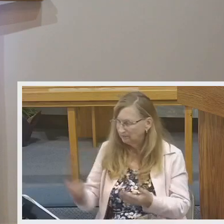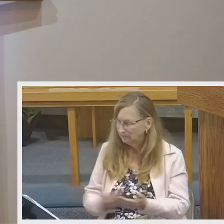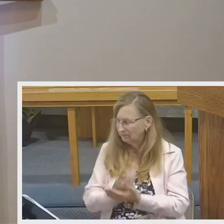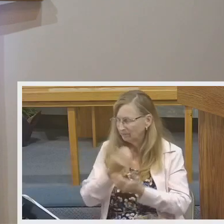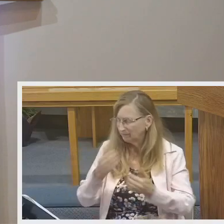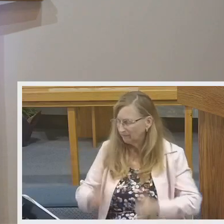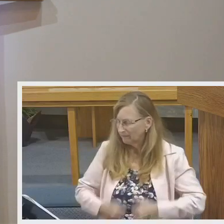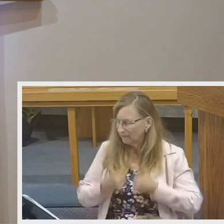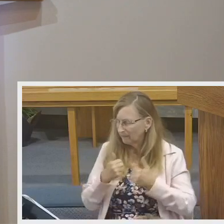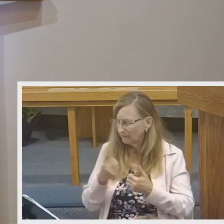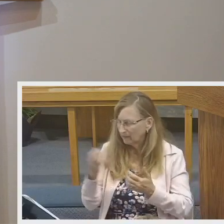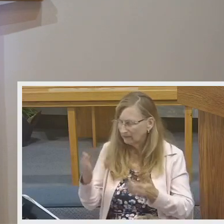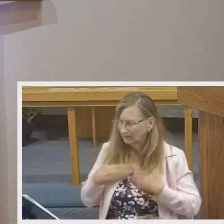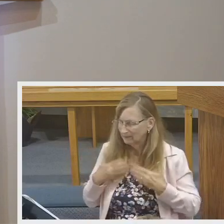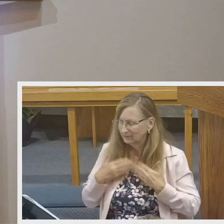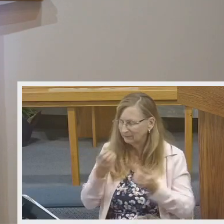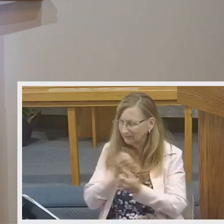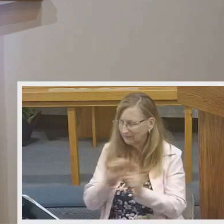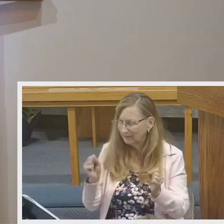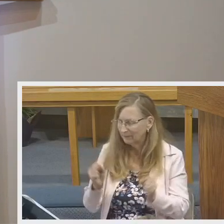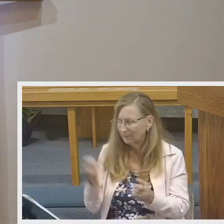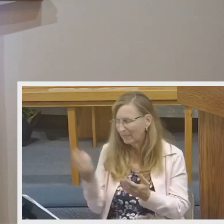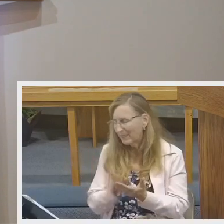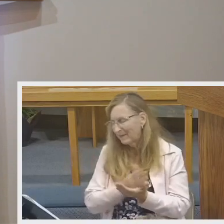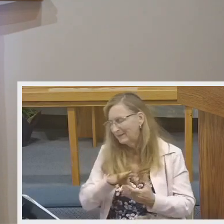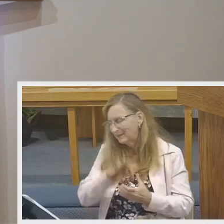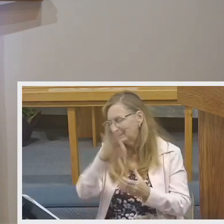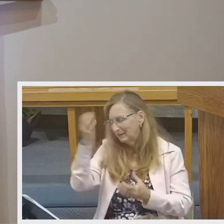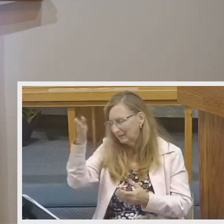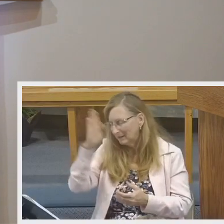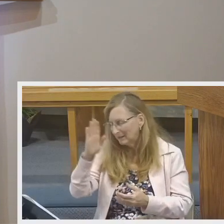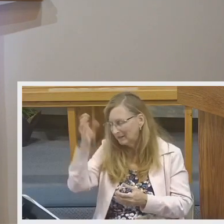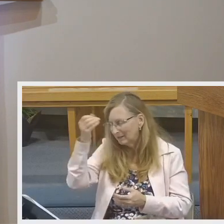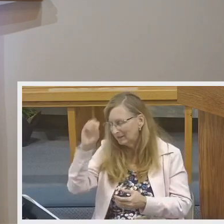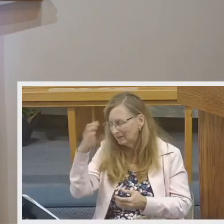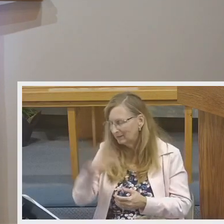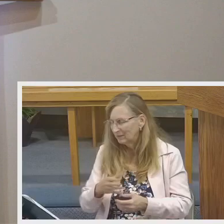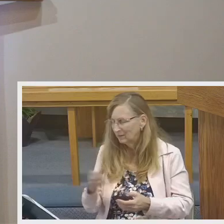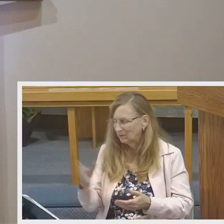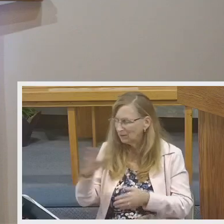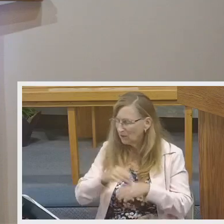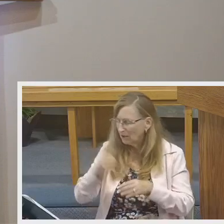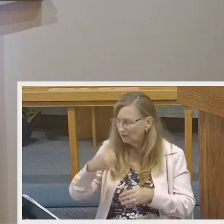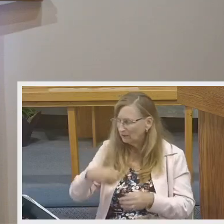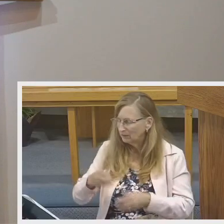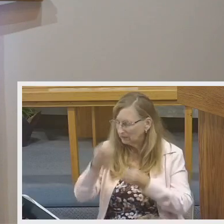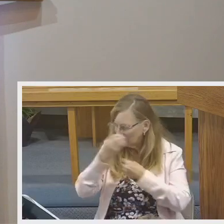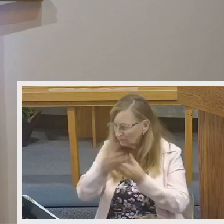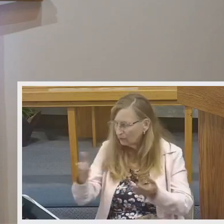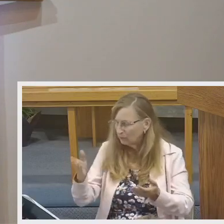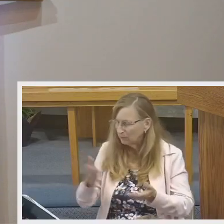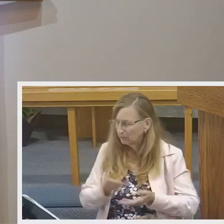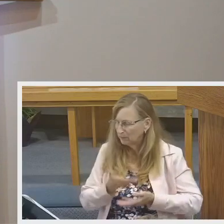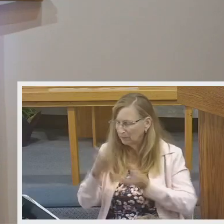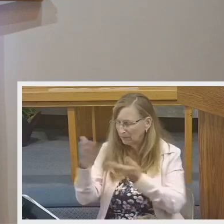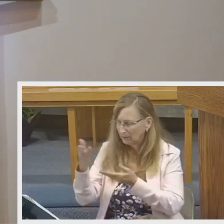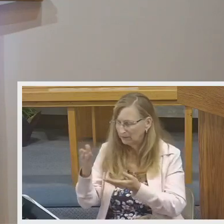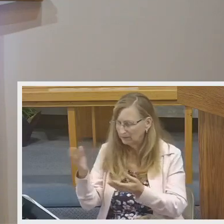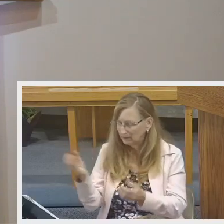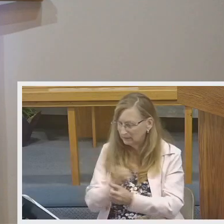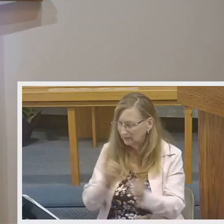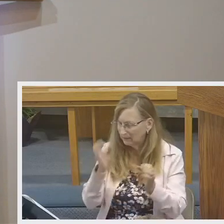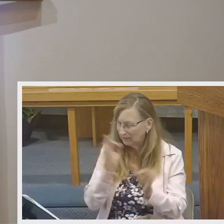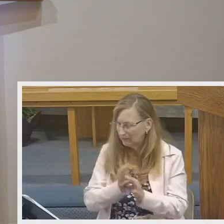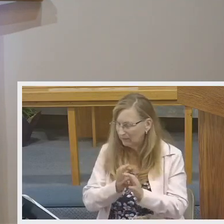Holy Spirit, God of grace, you have called us by the gospel and brought us to saving faith in our risen Lord. Keep us with